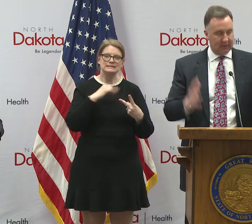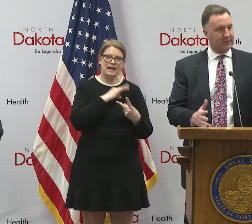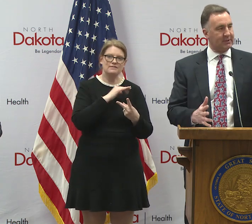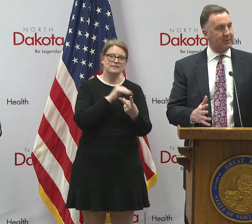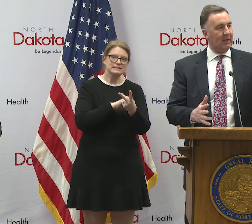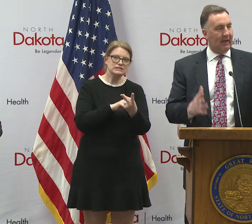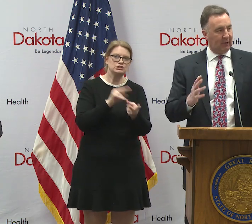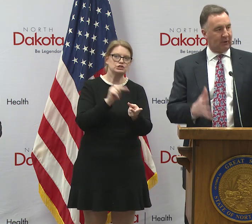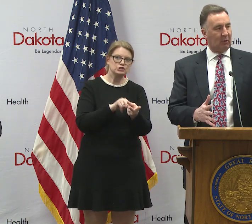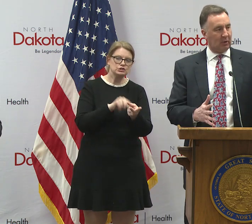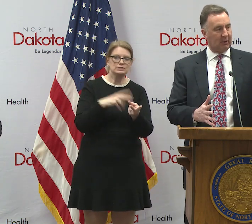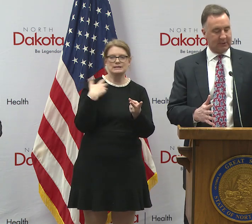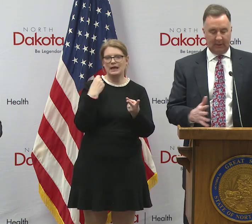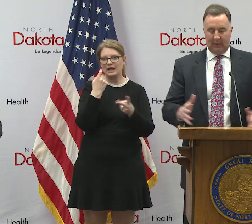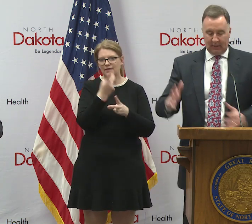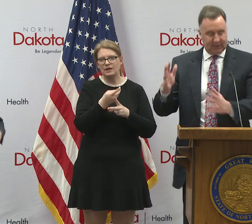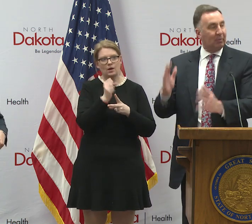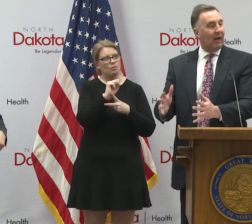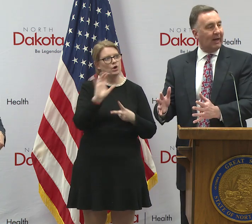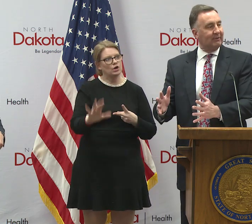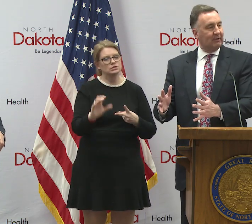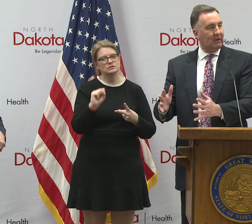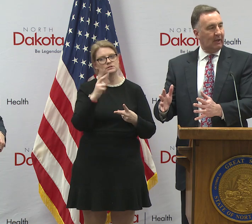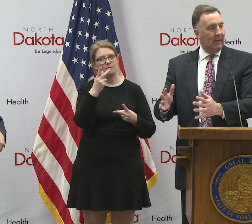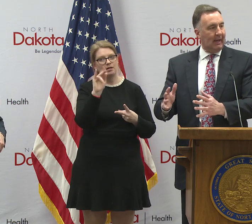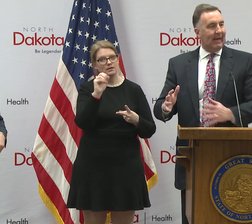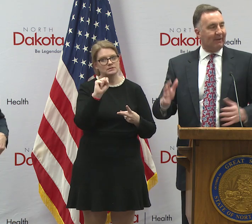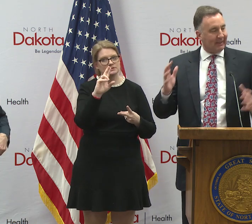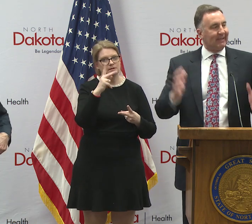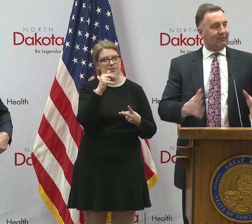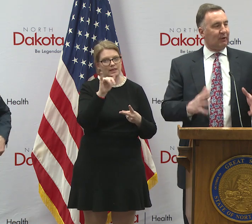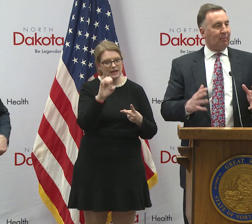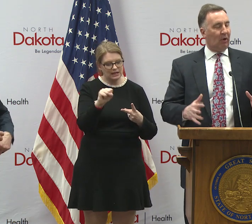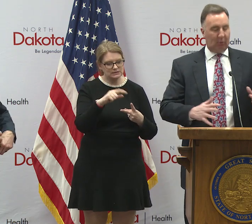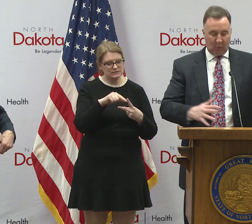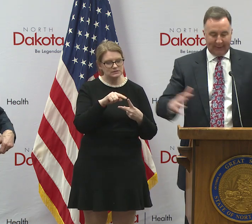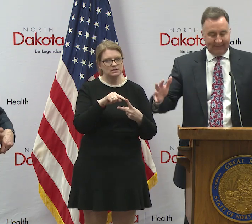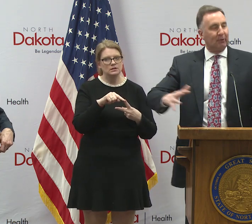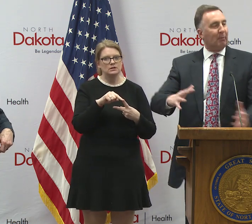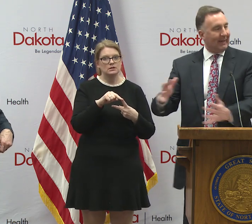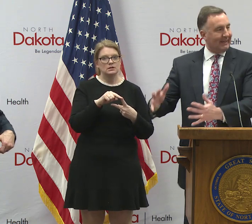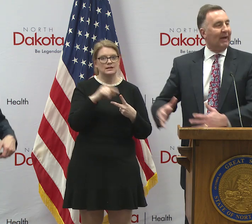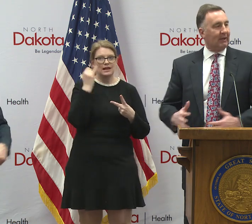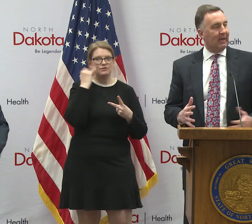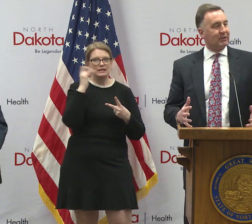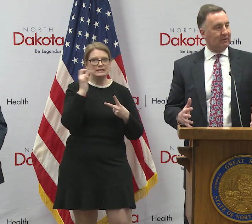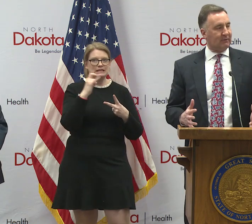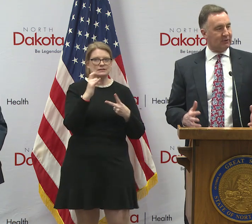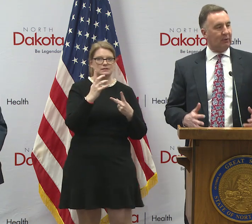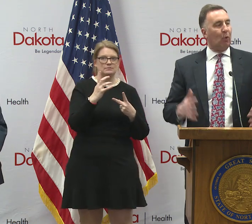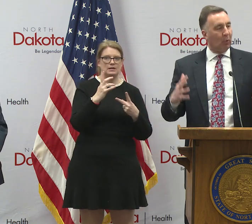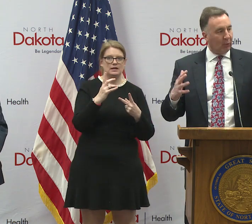physicians, nurses, healthcare workers, supplies. And if it gets to the point where we need to make an